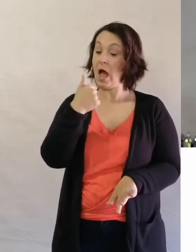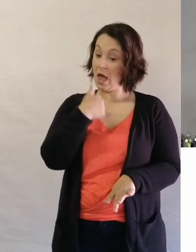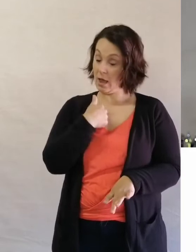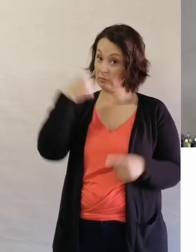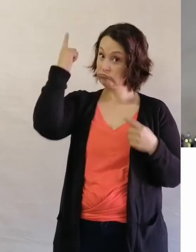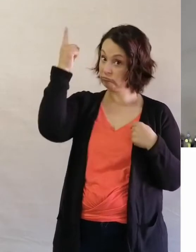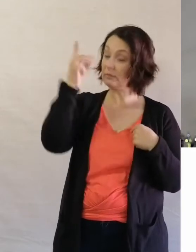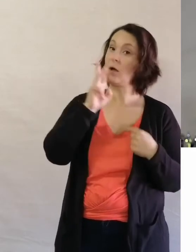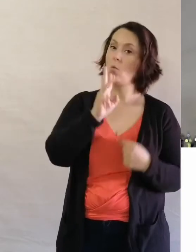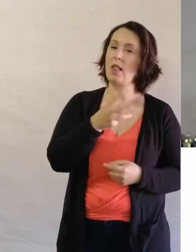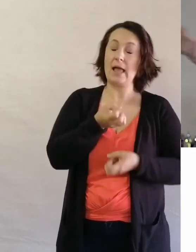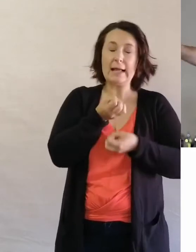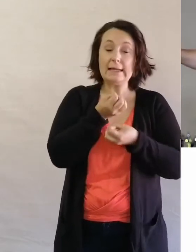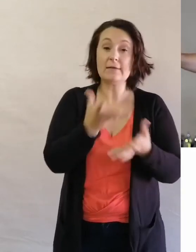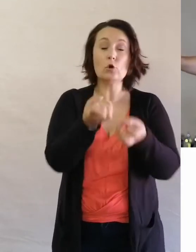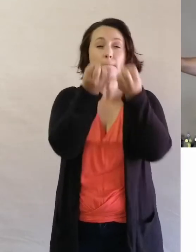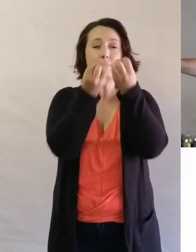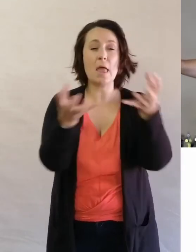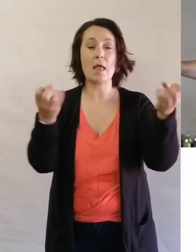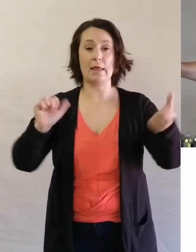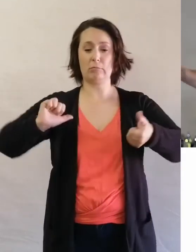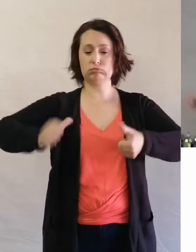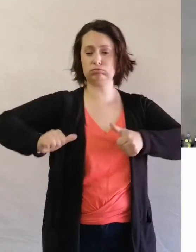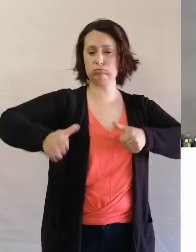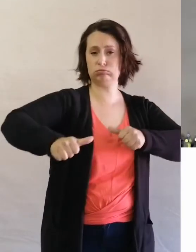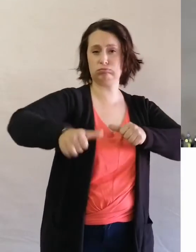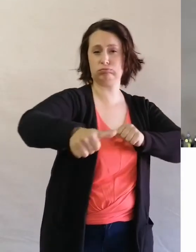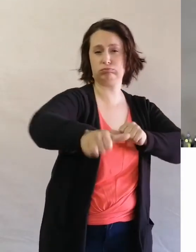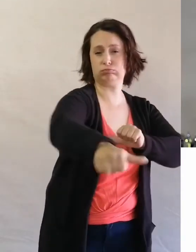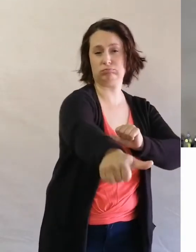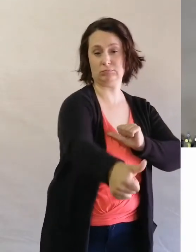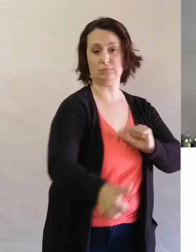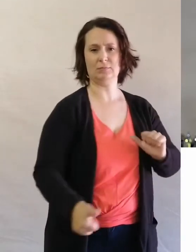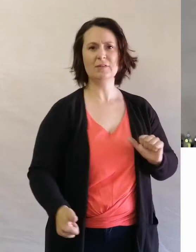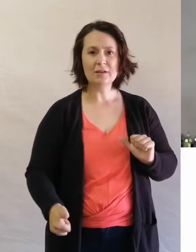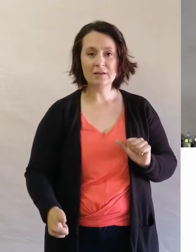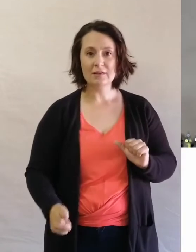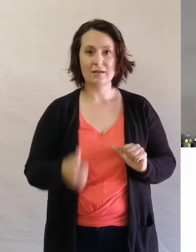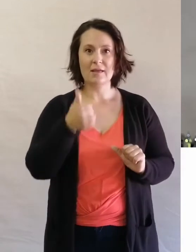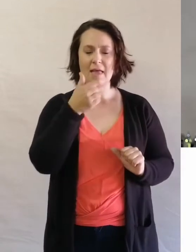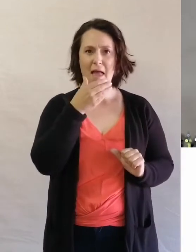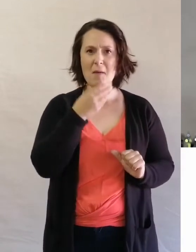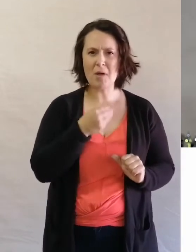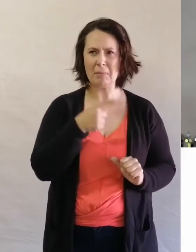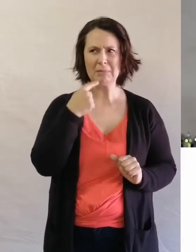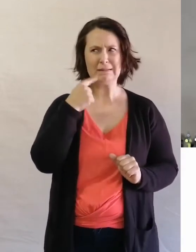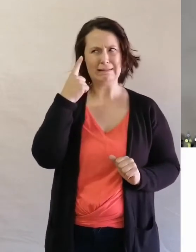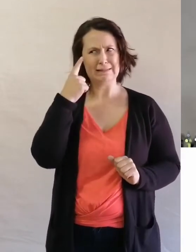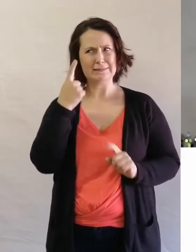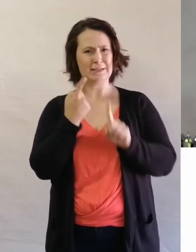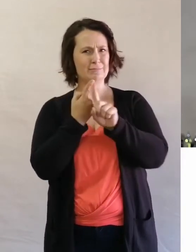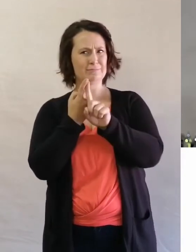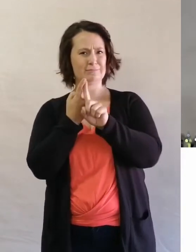give you so many descendants. And Abraham, yeah, he was testing it. In fact, he oscillated